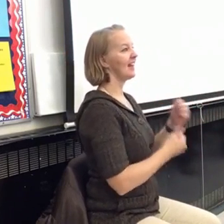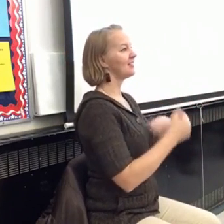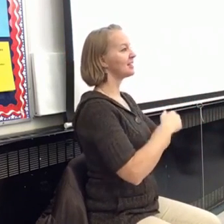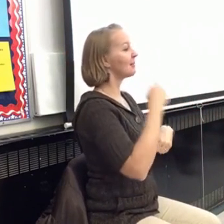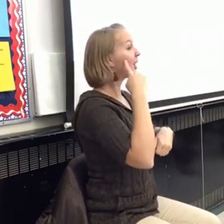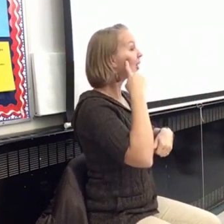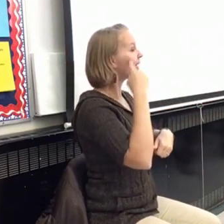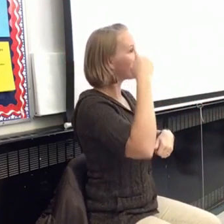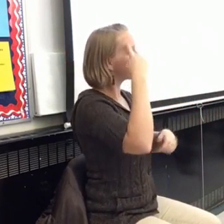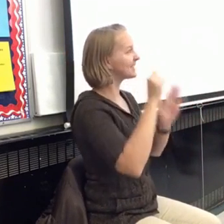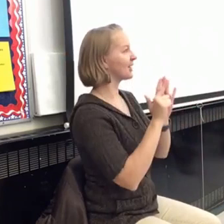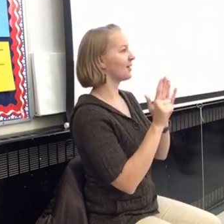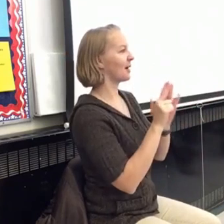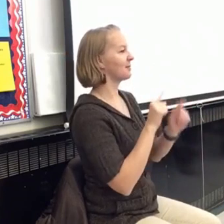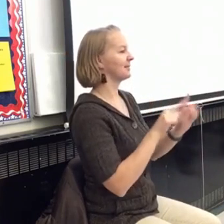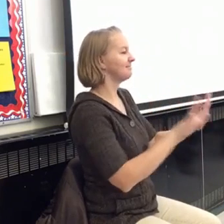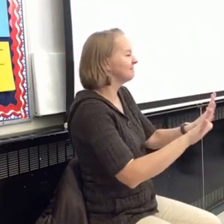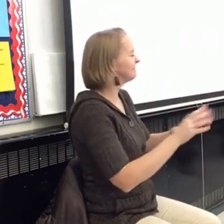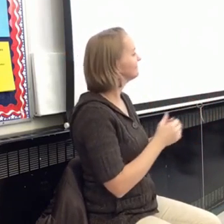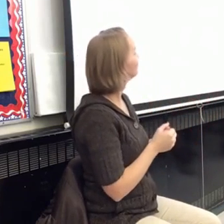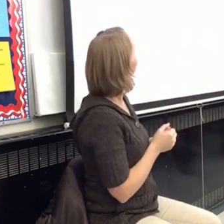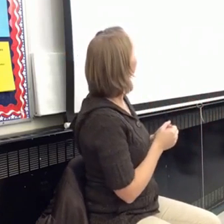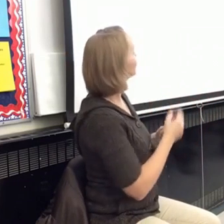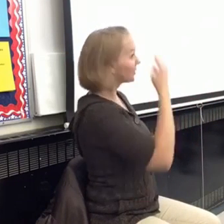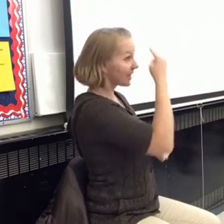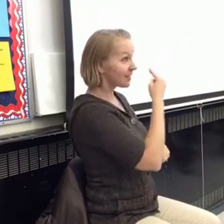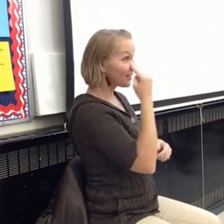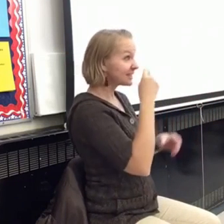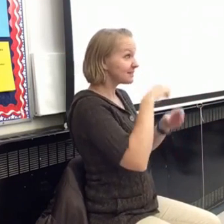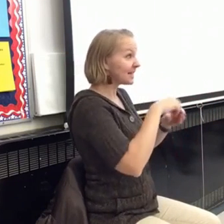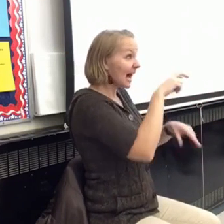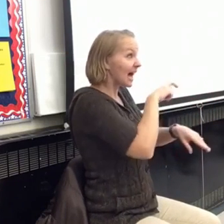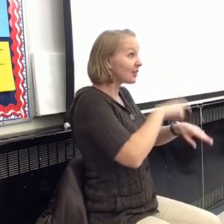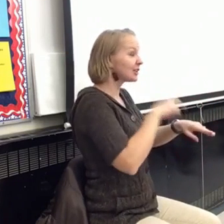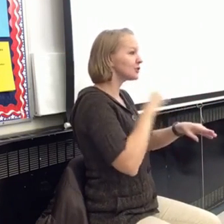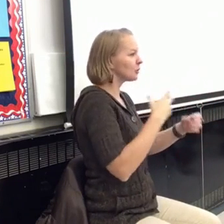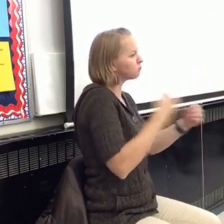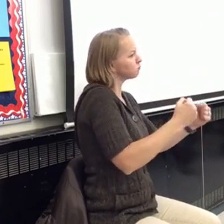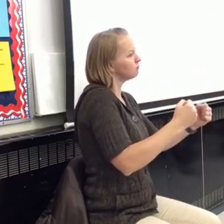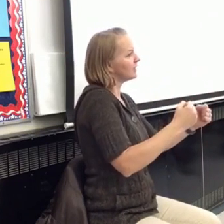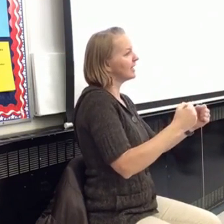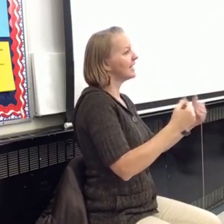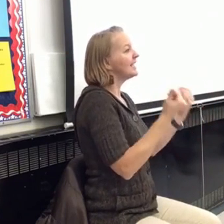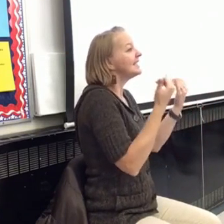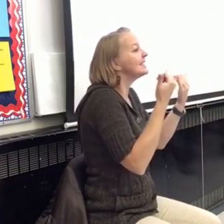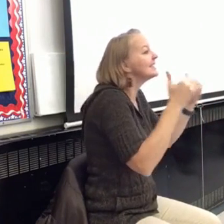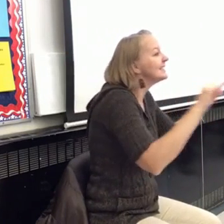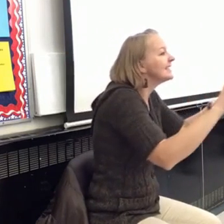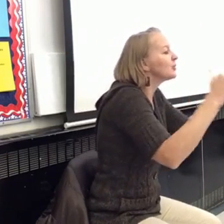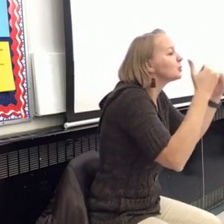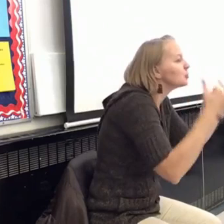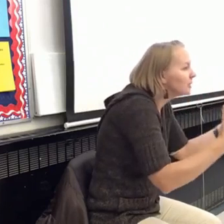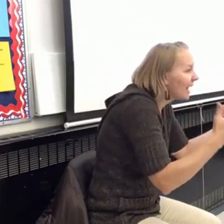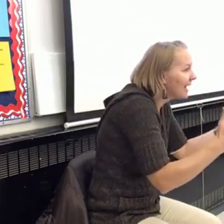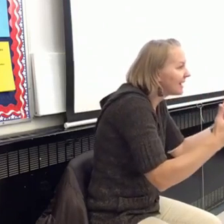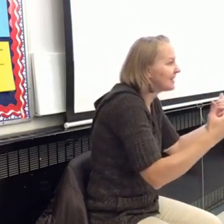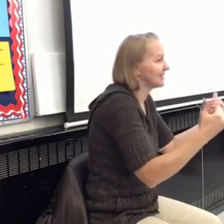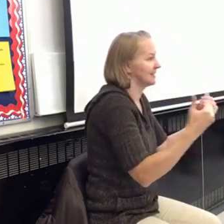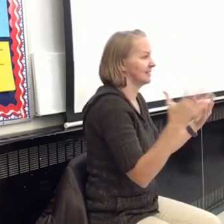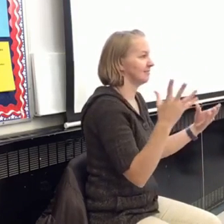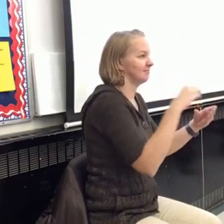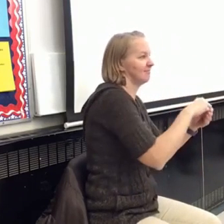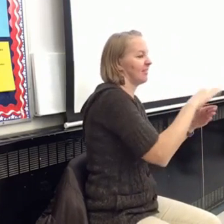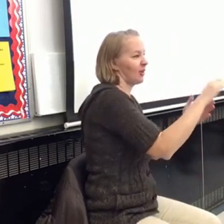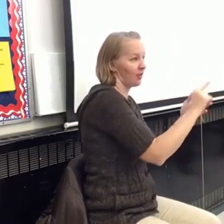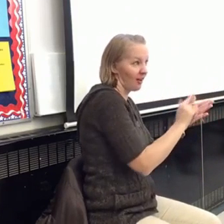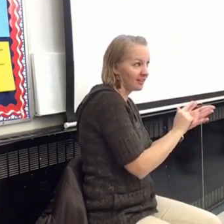alarm. Okay. So, Catholicism in Ireland, though, is going to be so prominent that it's still prominent in today's laws. For